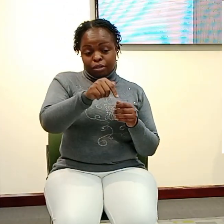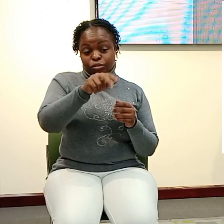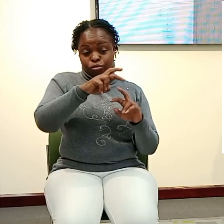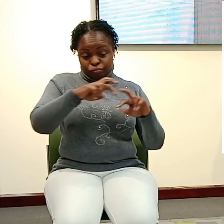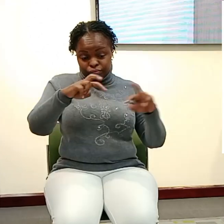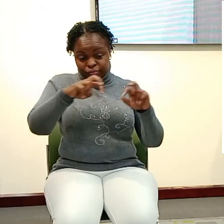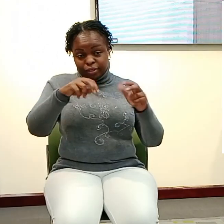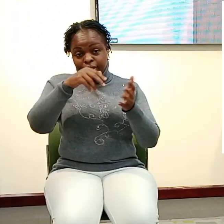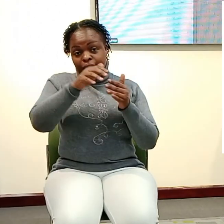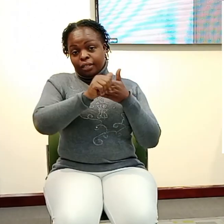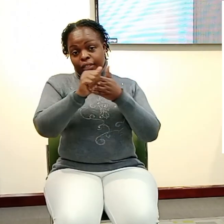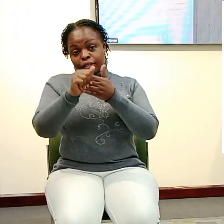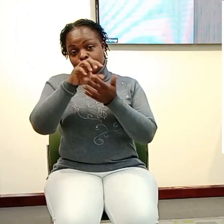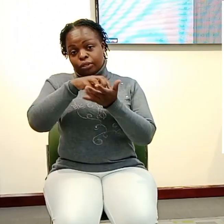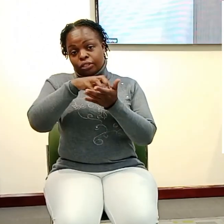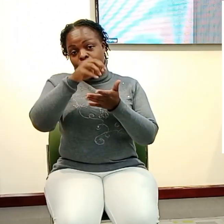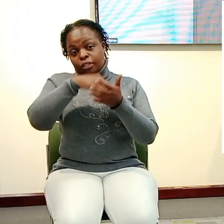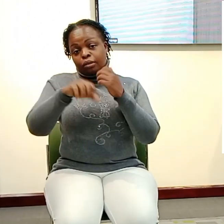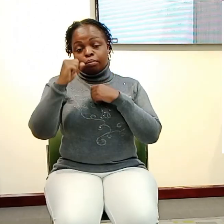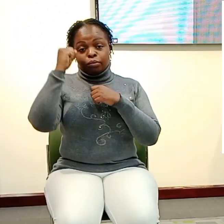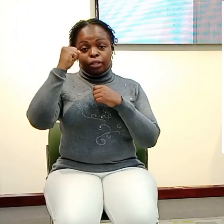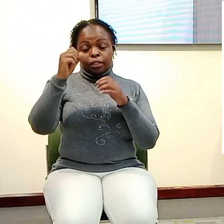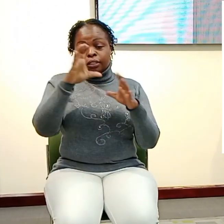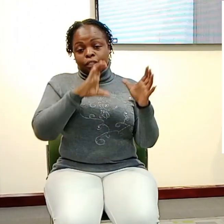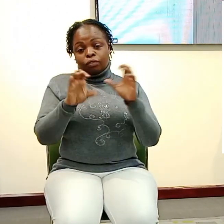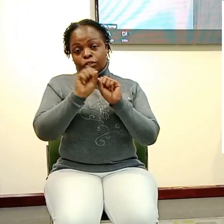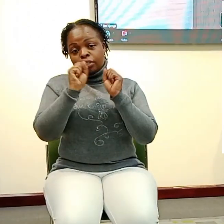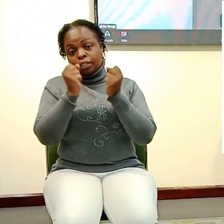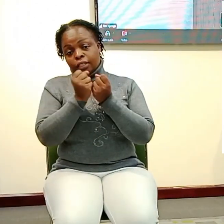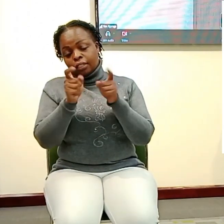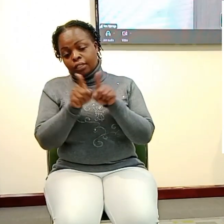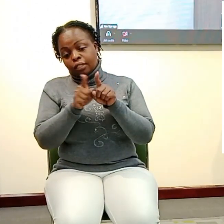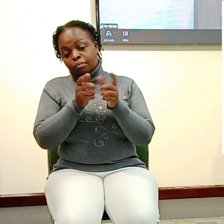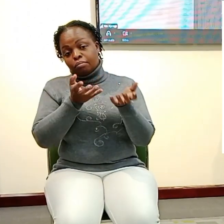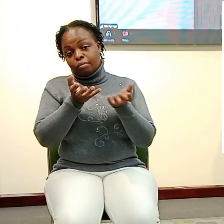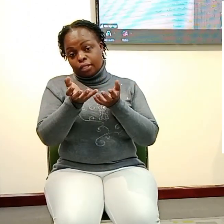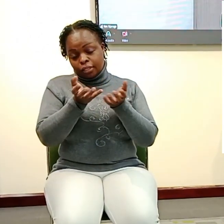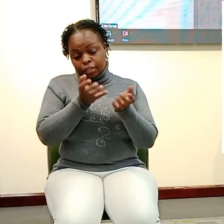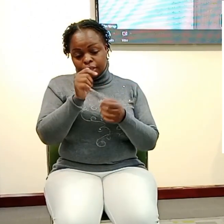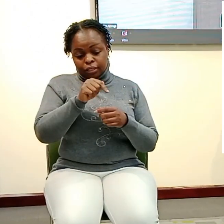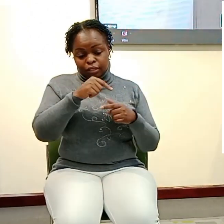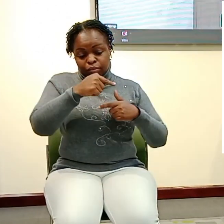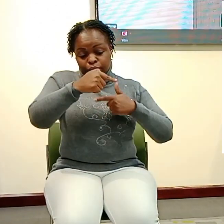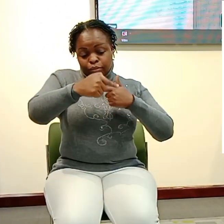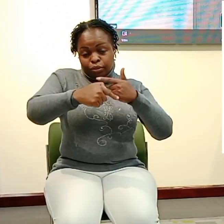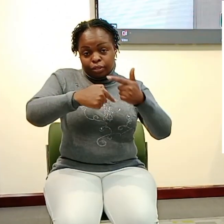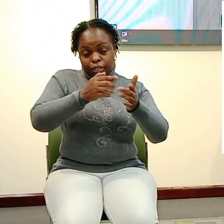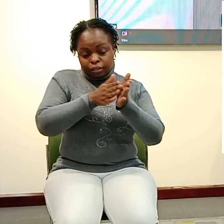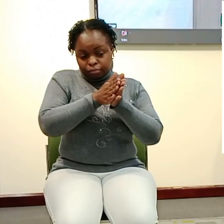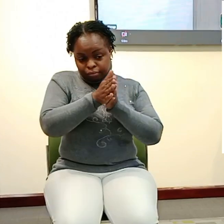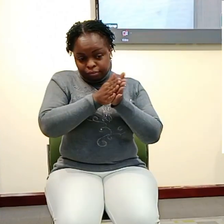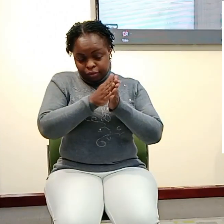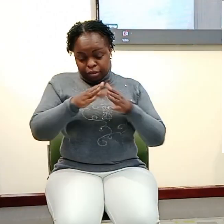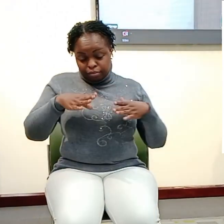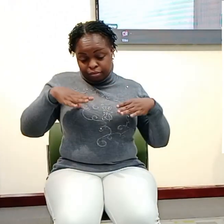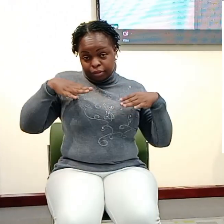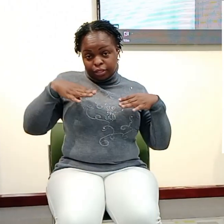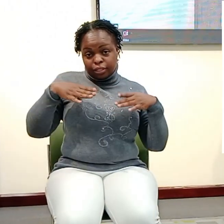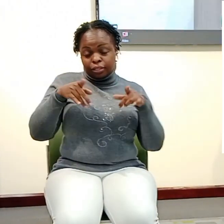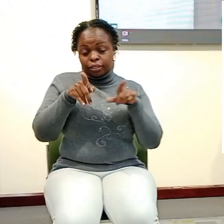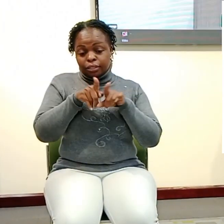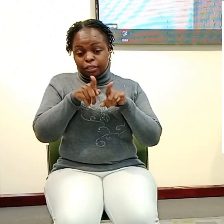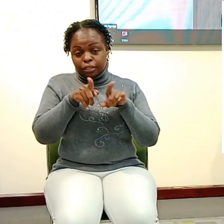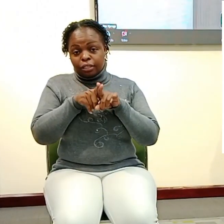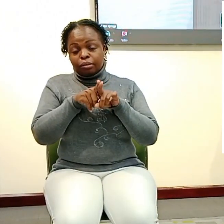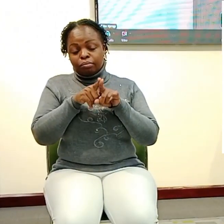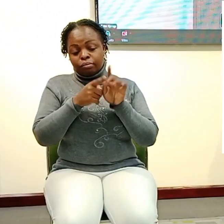positions in politics, civil society, and business. This progress inspires not only pride, but it shapes